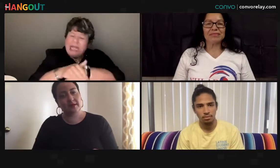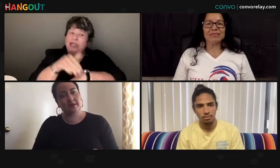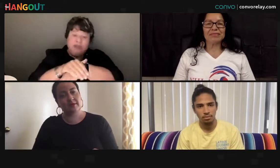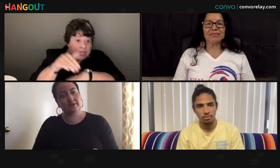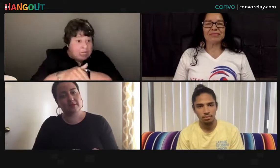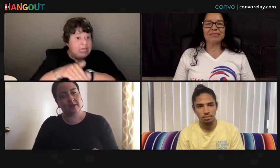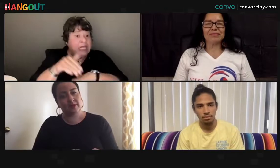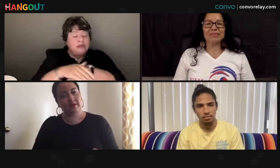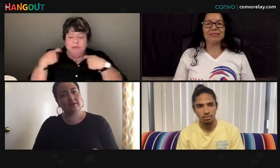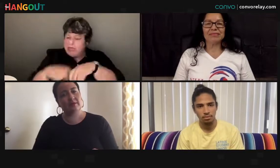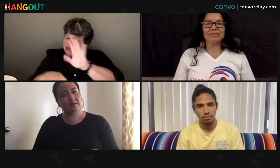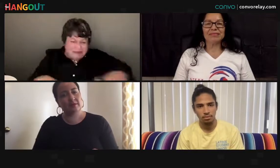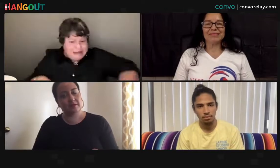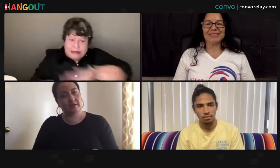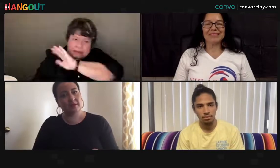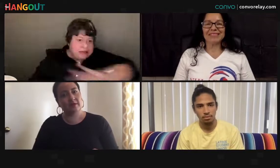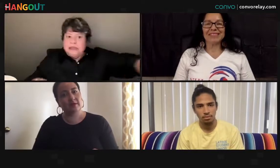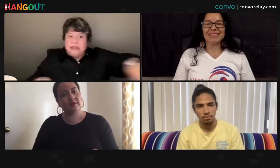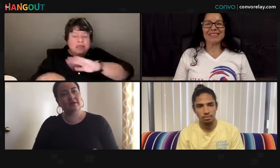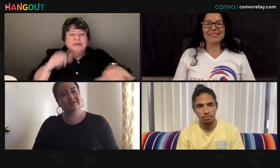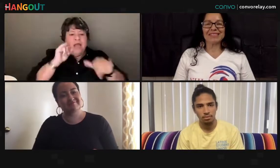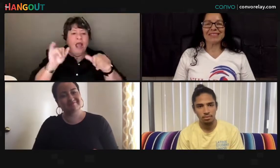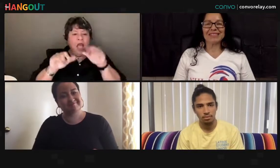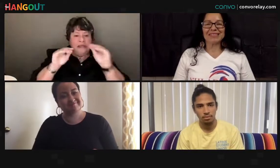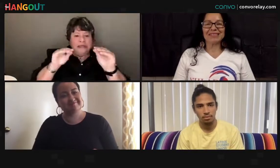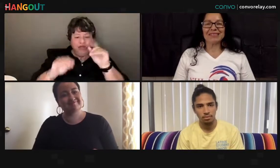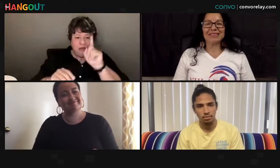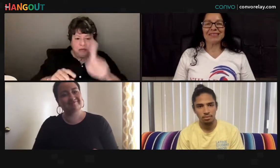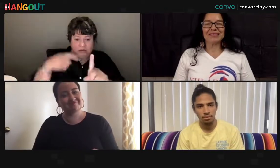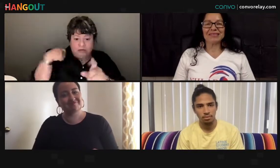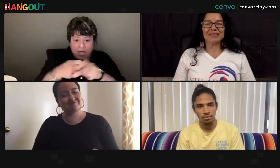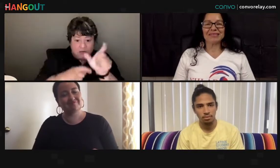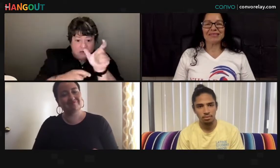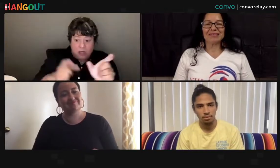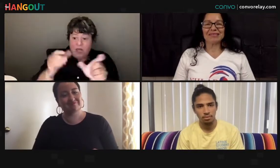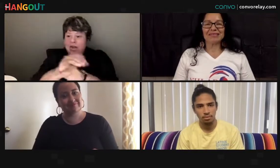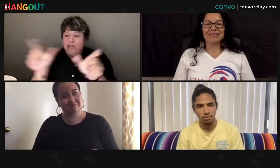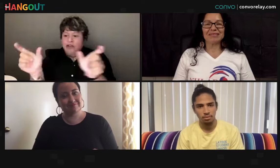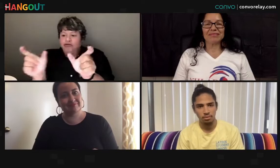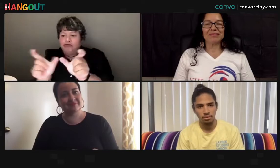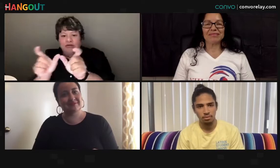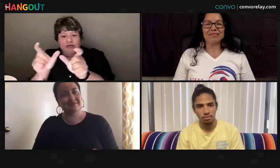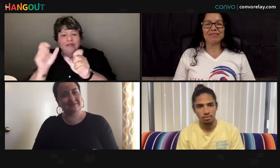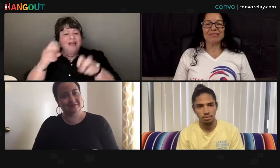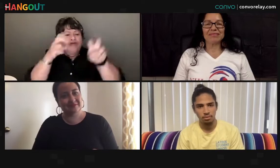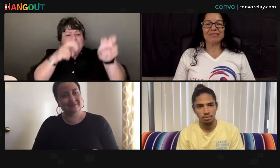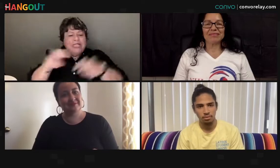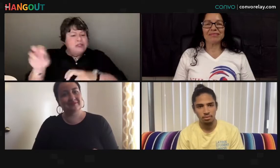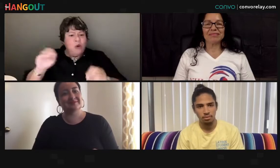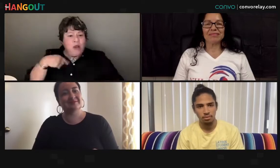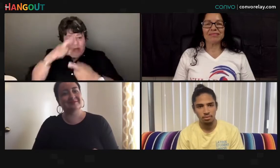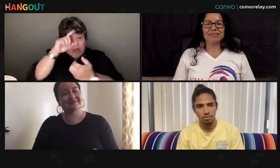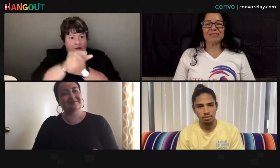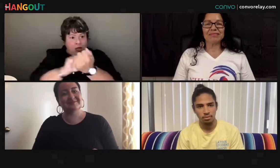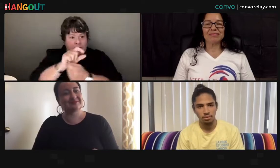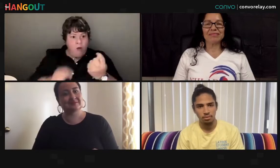to learn English. That was all they were teaching me. And they were trying to they were trying to make me get rid of my own heritage language. And